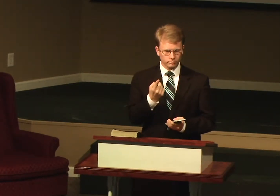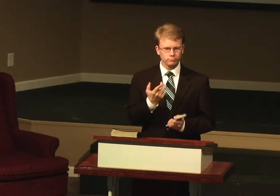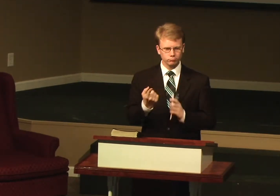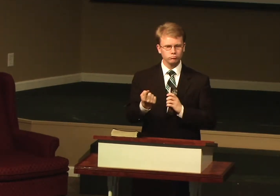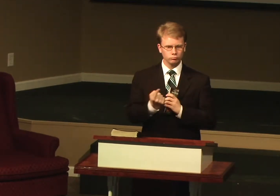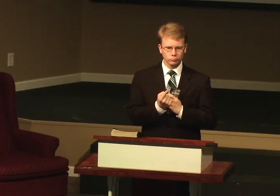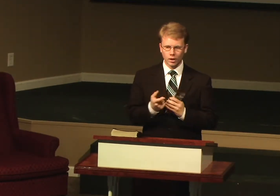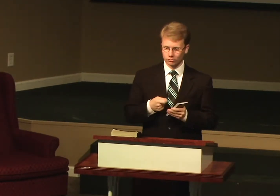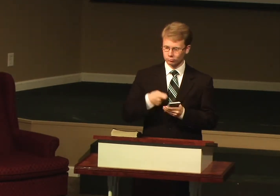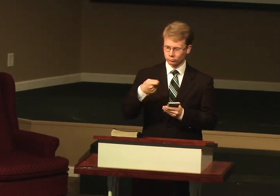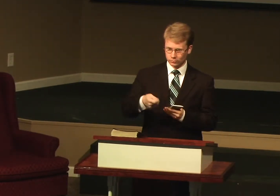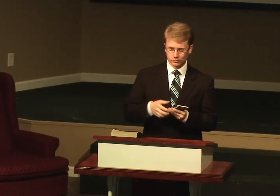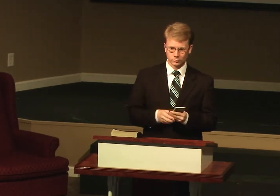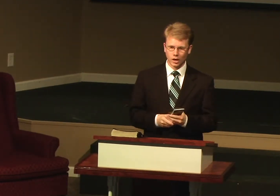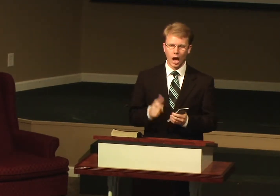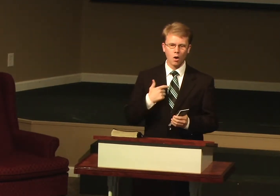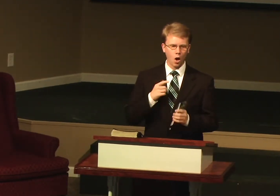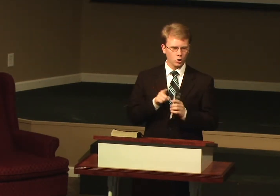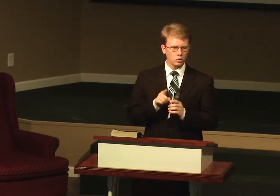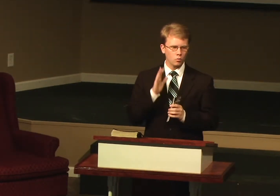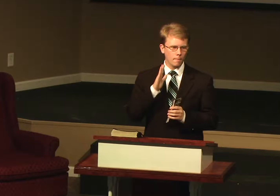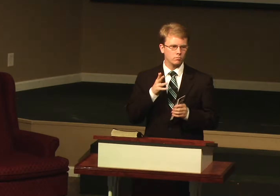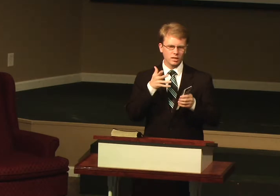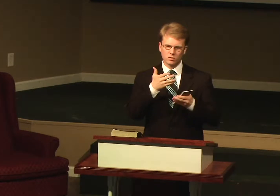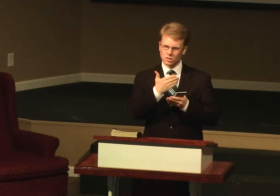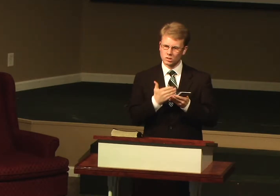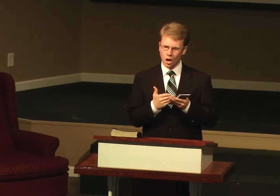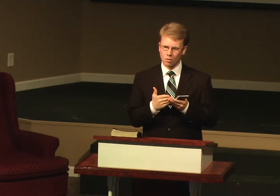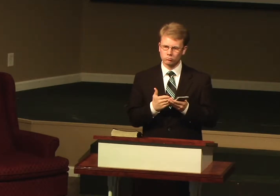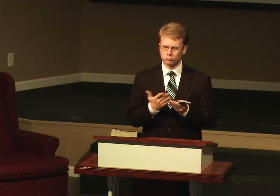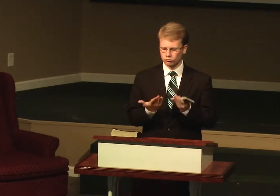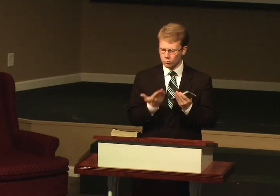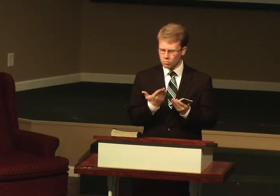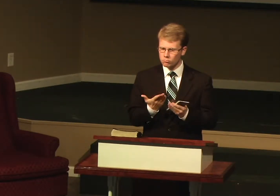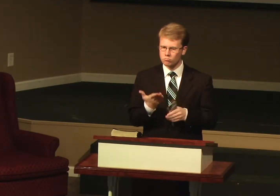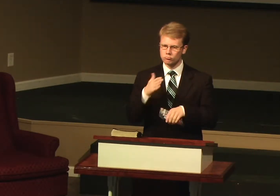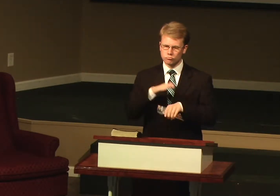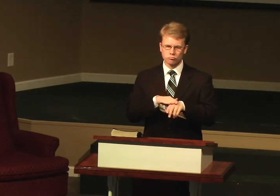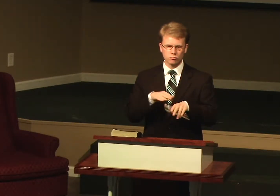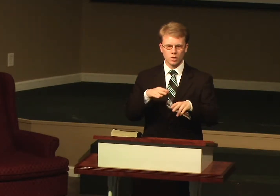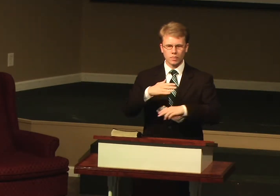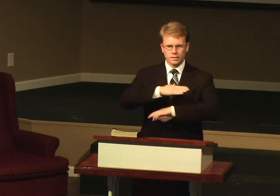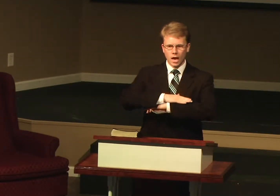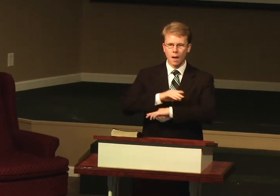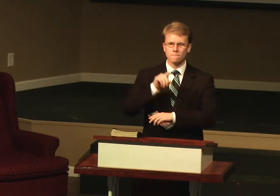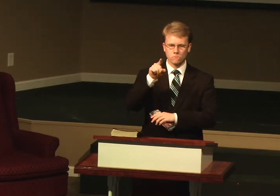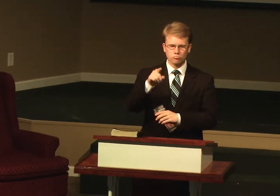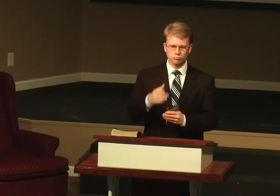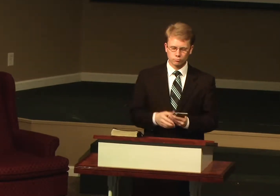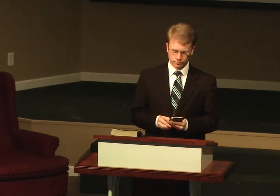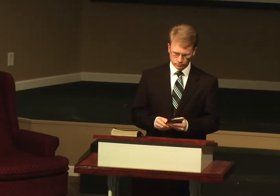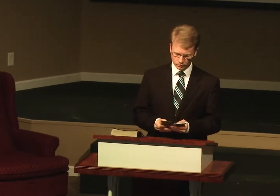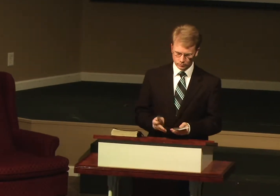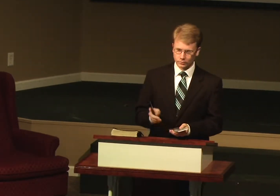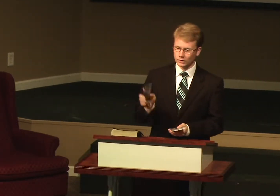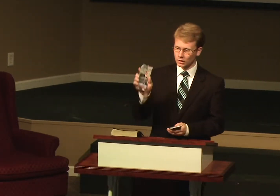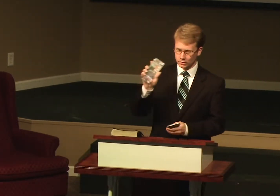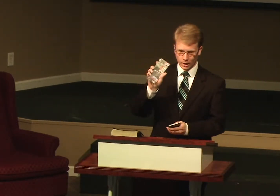you would like to get one of these, just kind of meet me after the service, and then I'll leave some on the back table there for you to